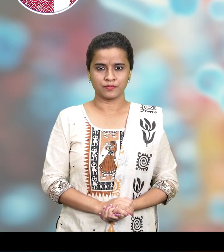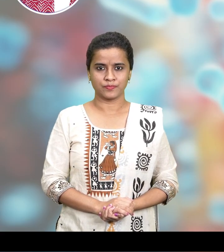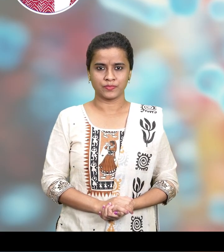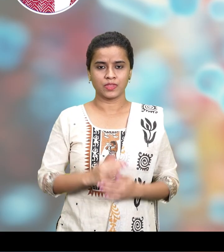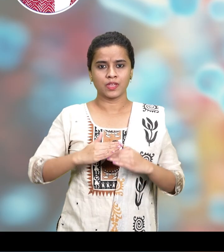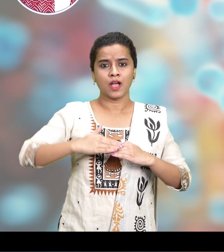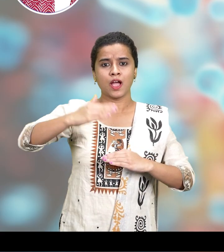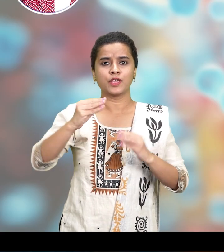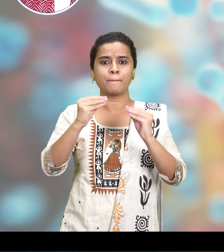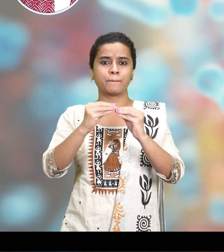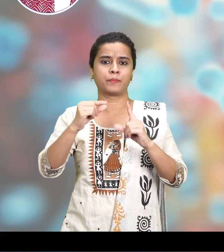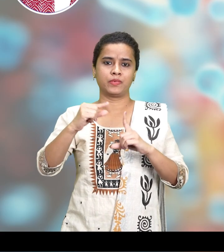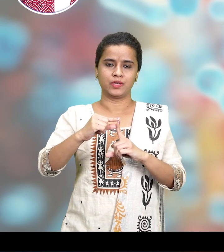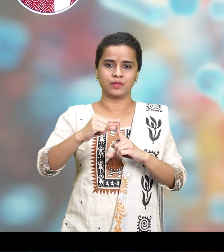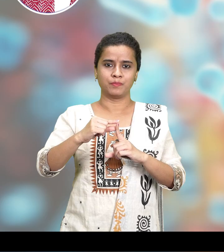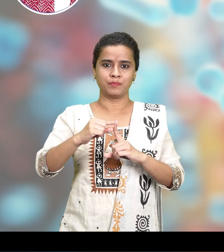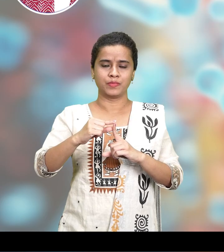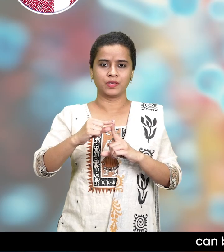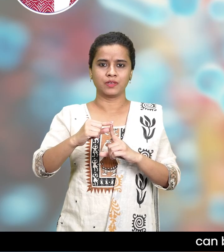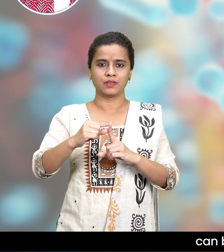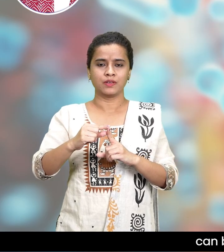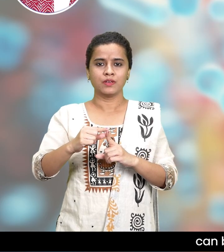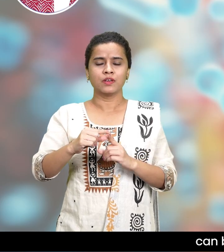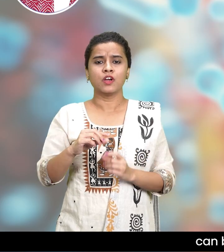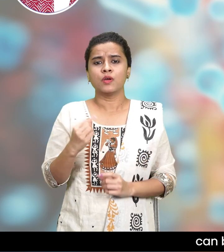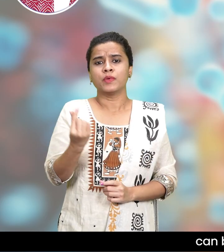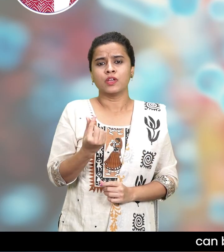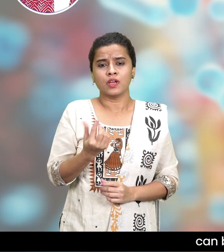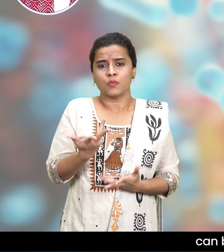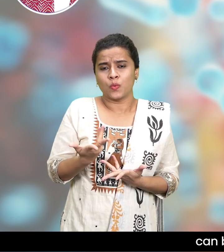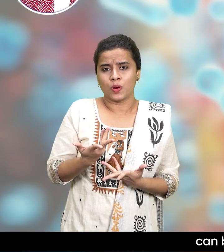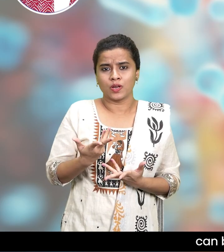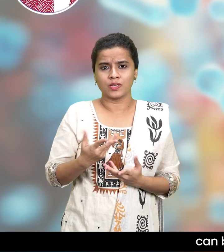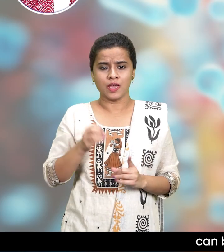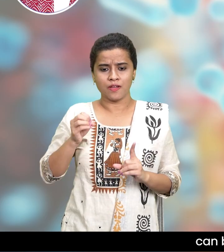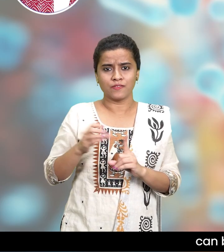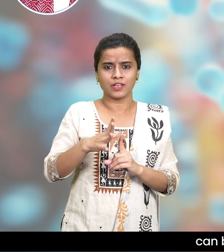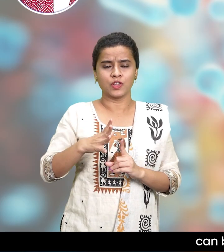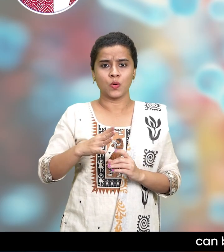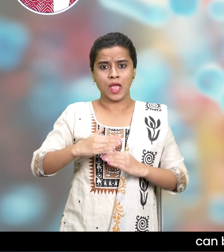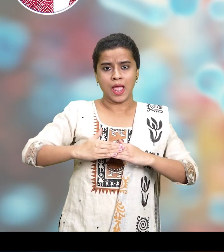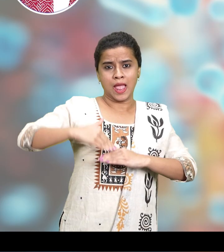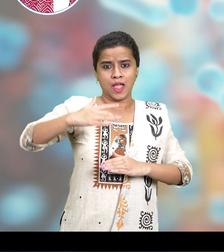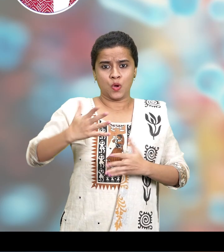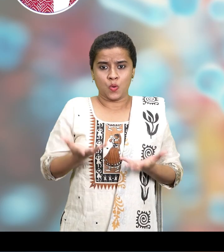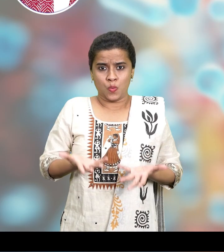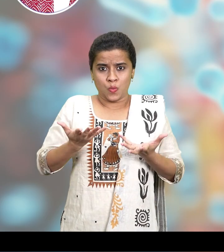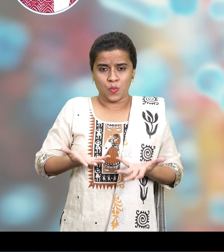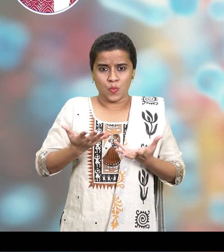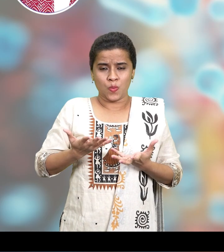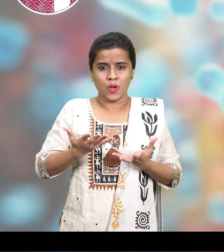High blood pressure can be caused by excessive weight and lack